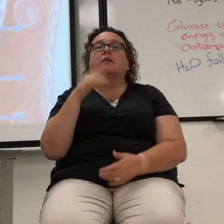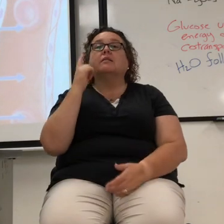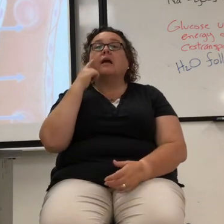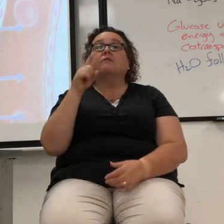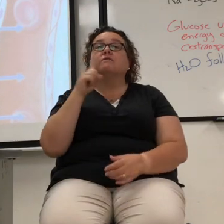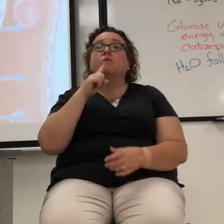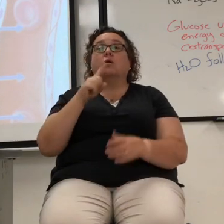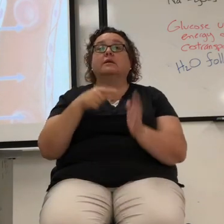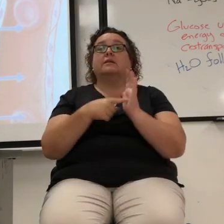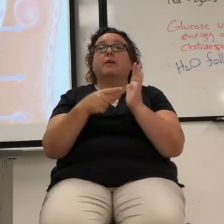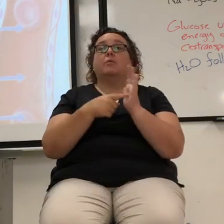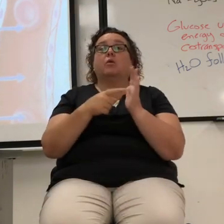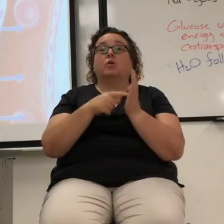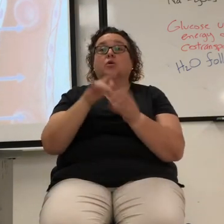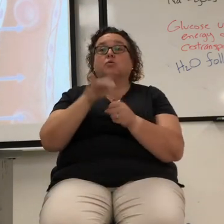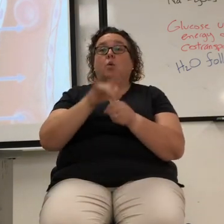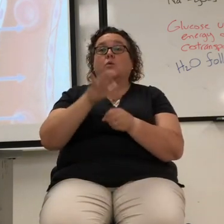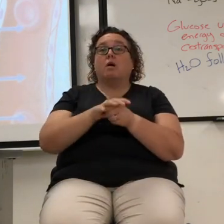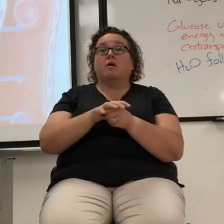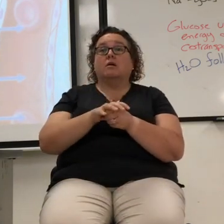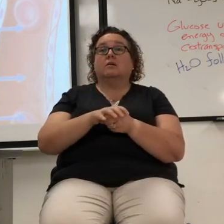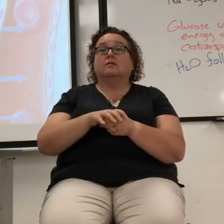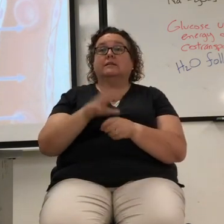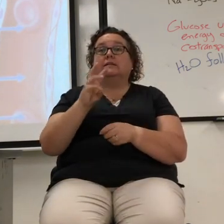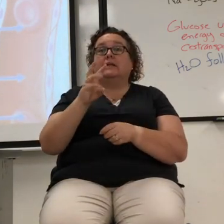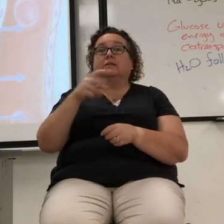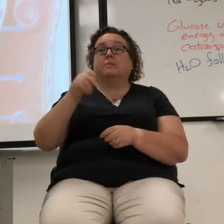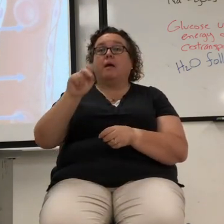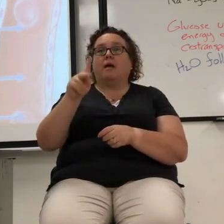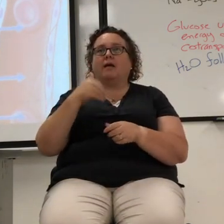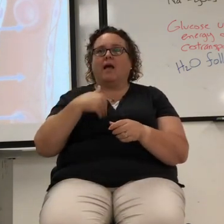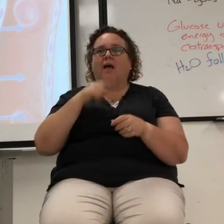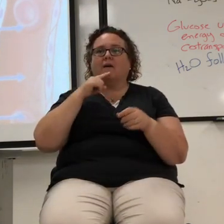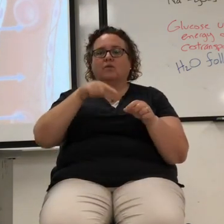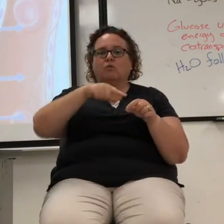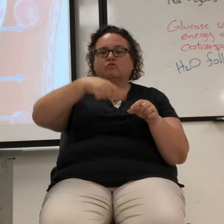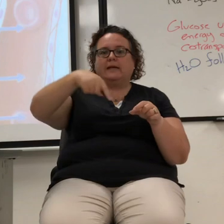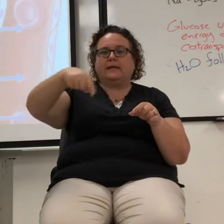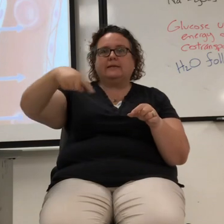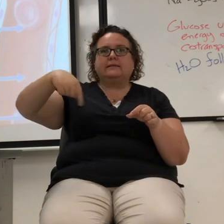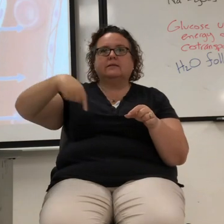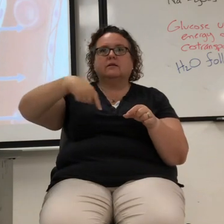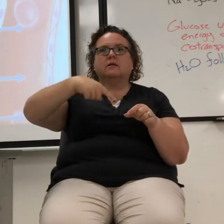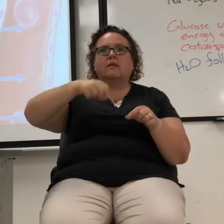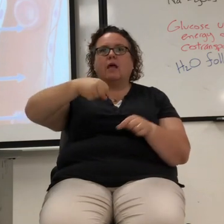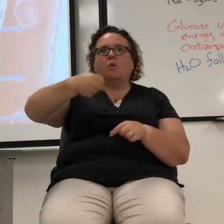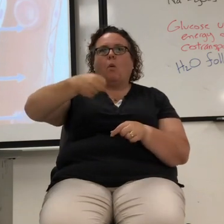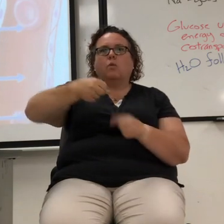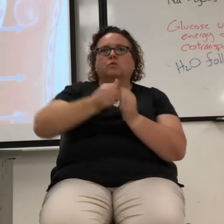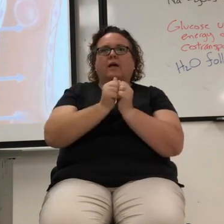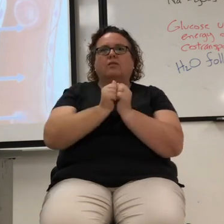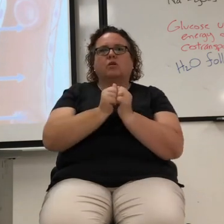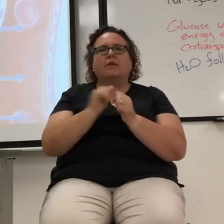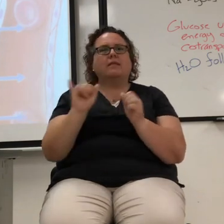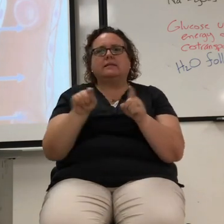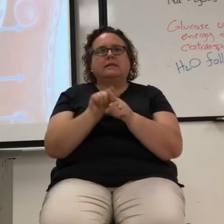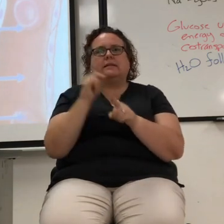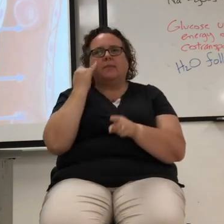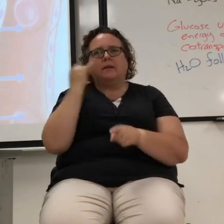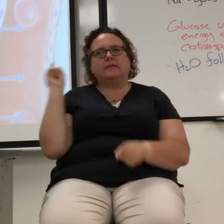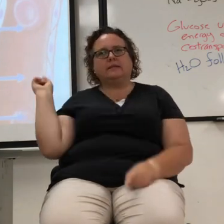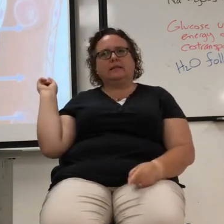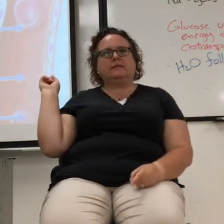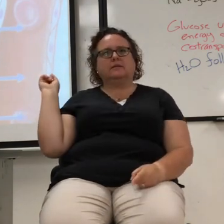Coke. They turn it on its side. It's like those plastic rings that hold the cans of Coke together are like these tight junctions.